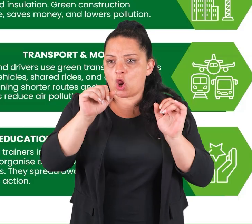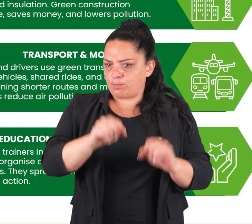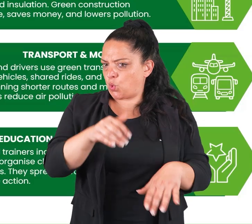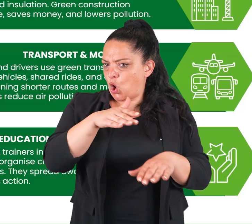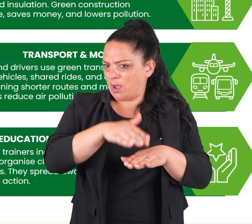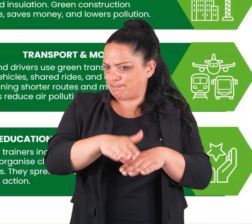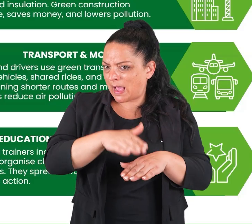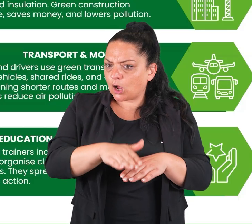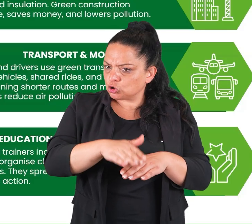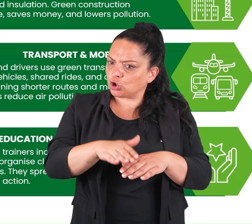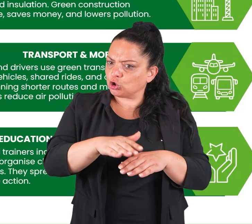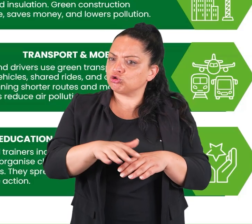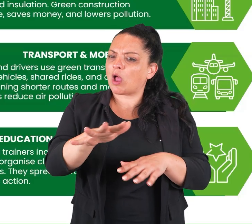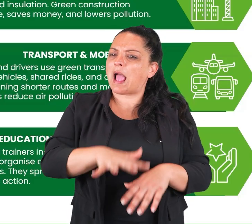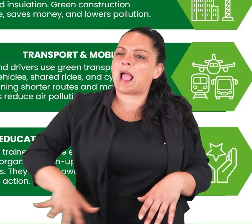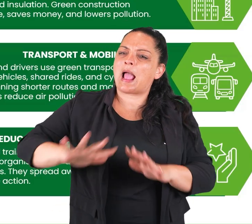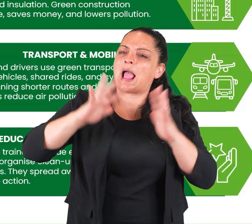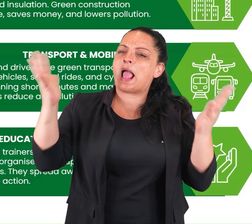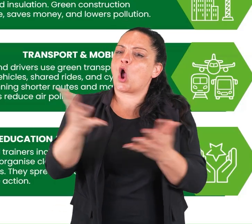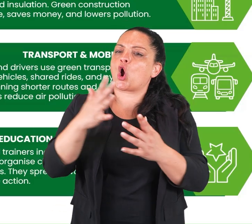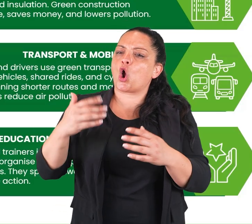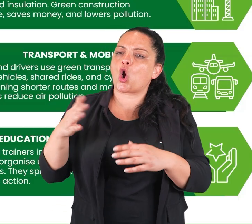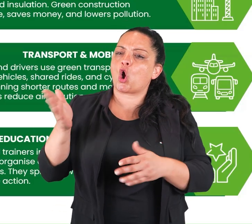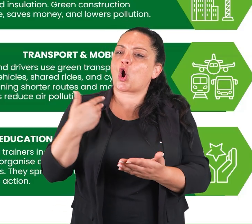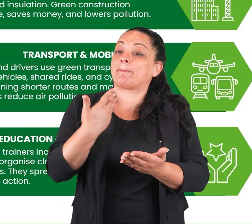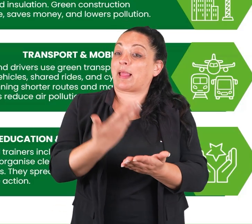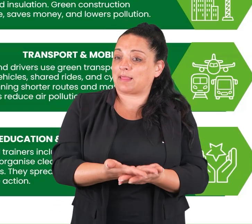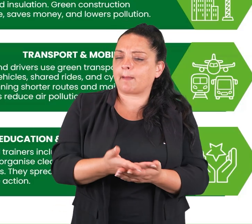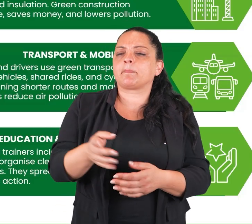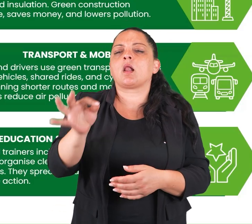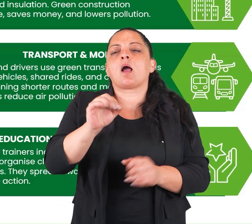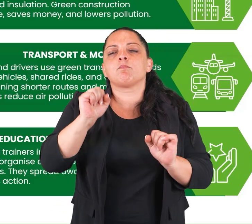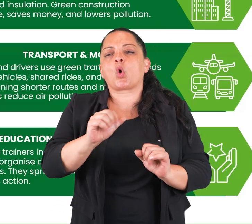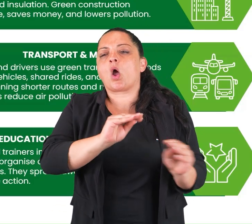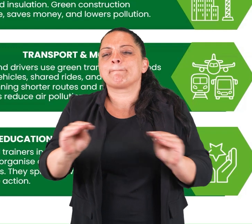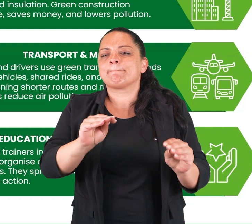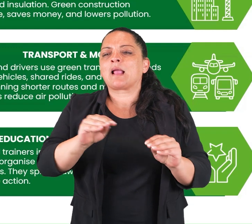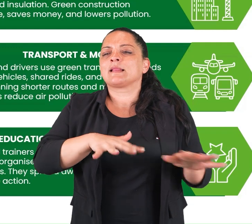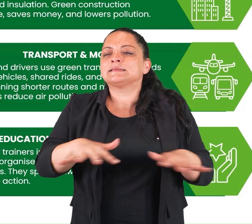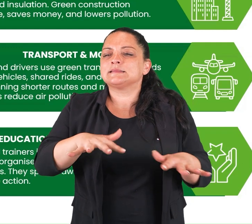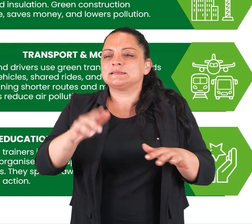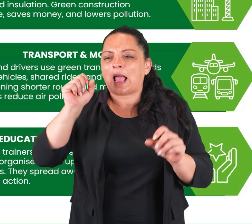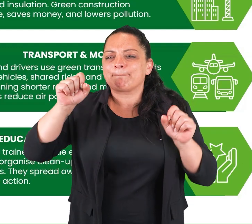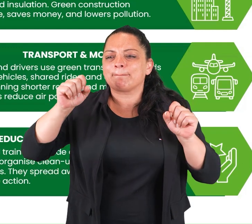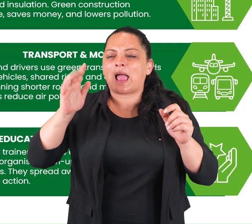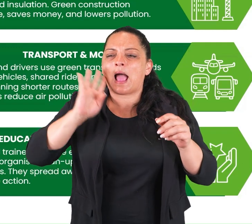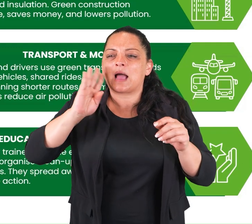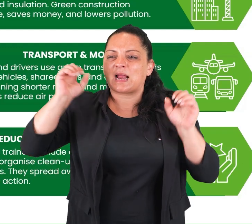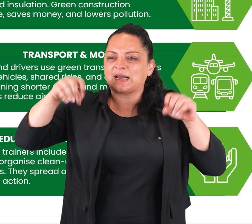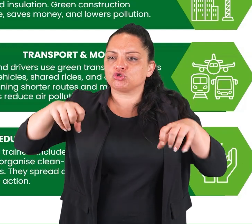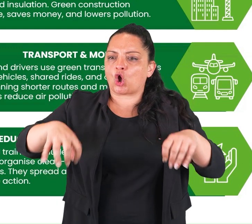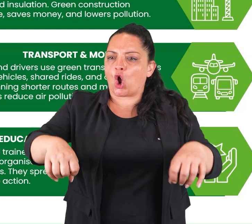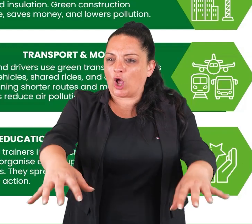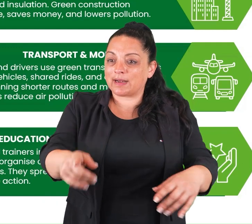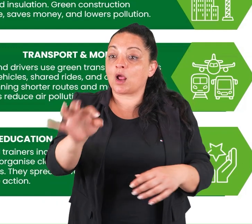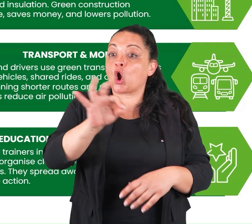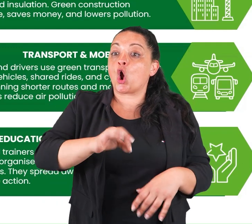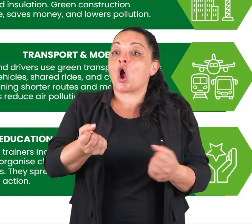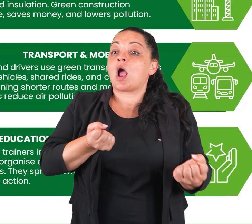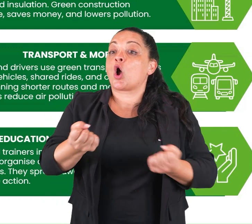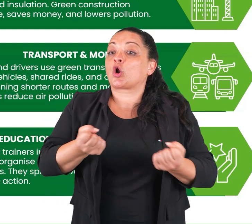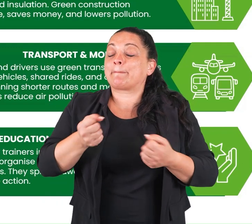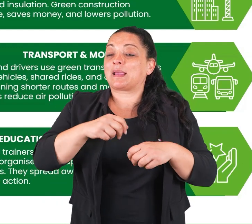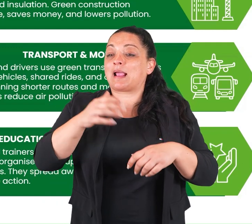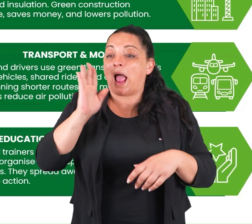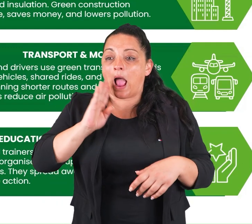use eco-friendly methods such as composting and install water-saving irrigation systems and reduce chemical